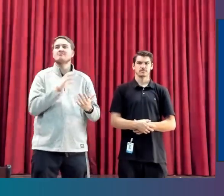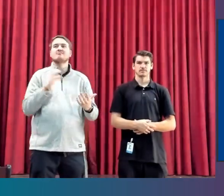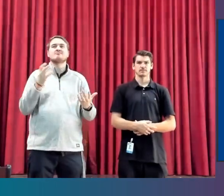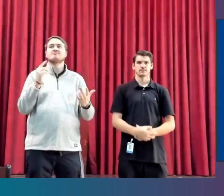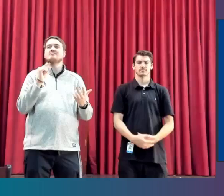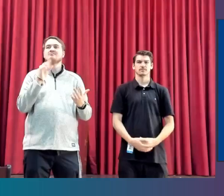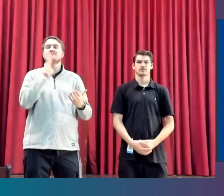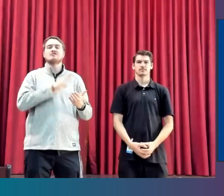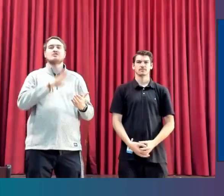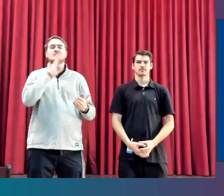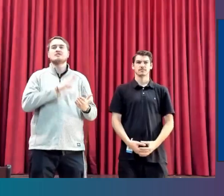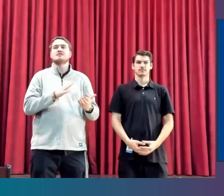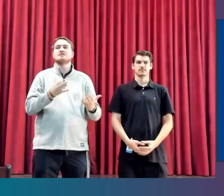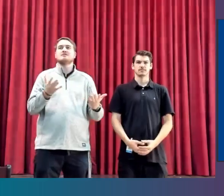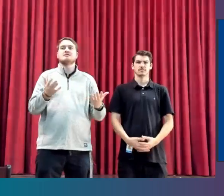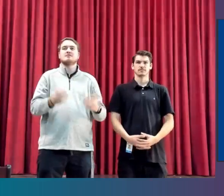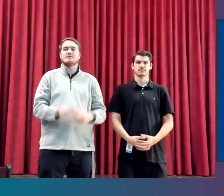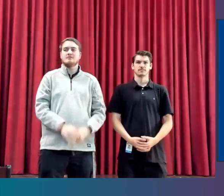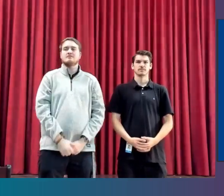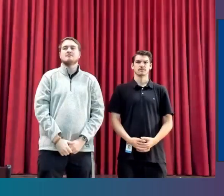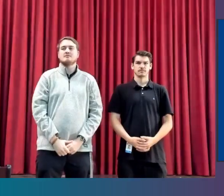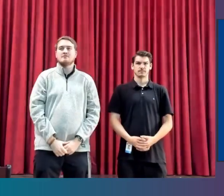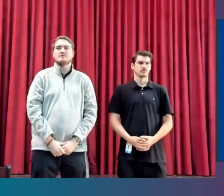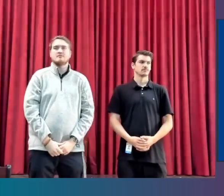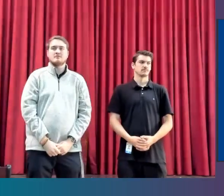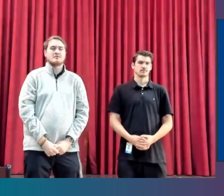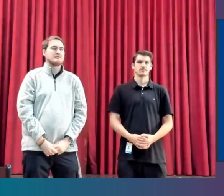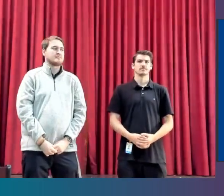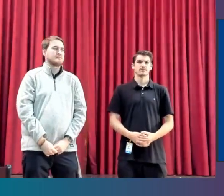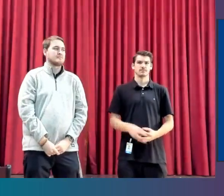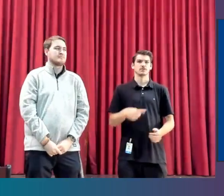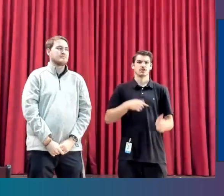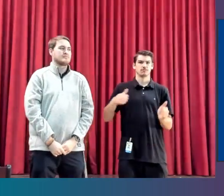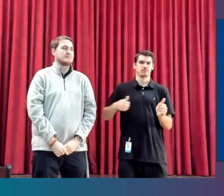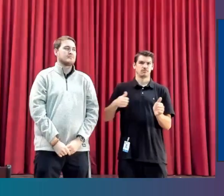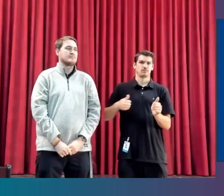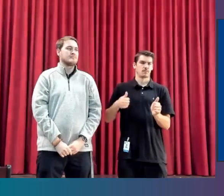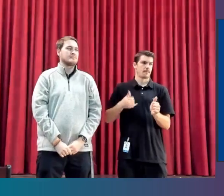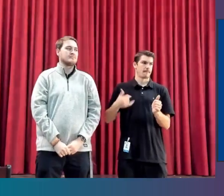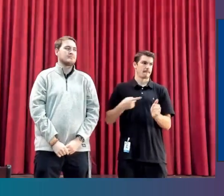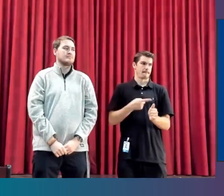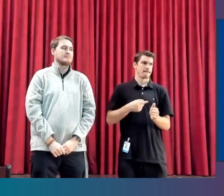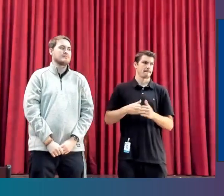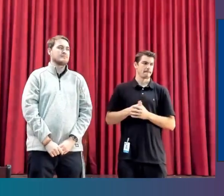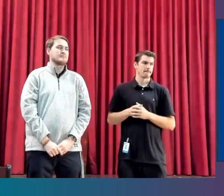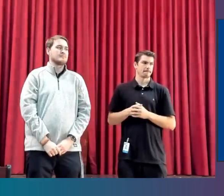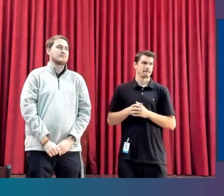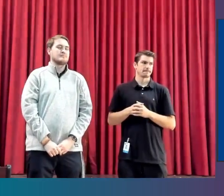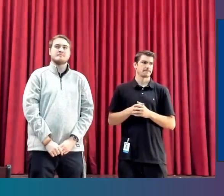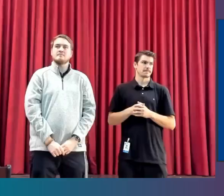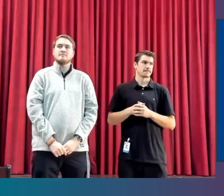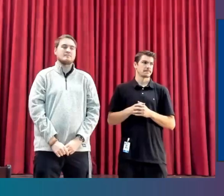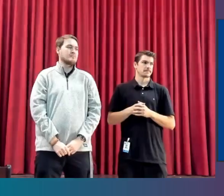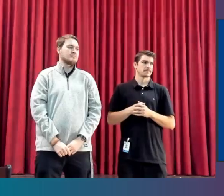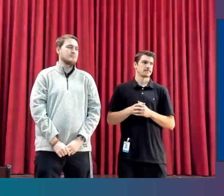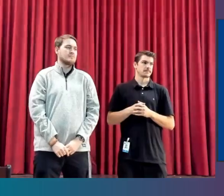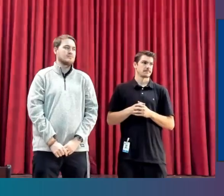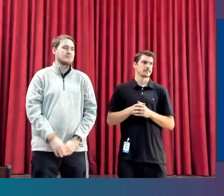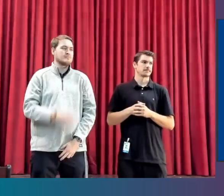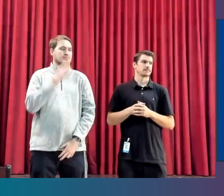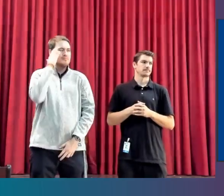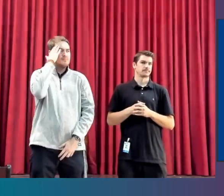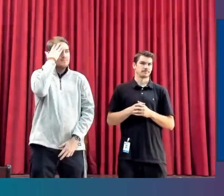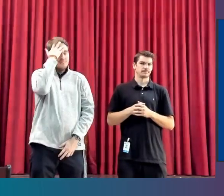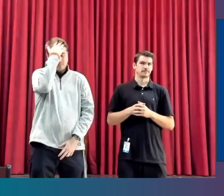have a family and the occupancy in those apartments is limited. But we're not able to afford, you